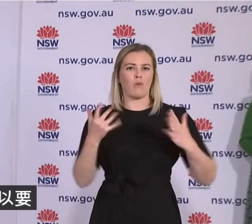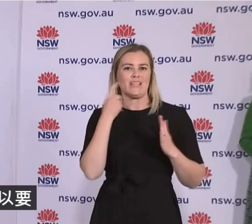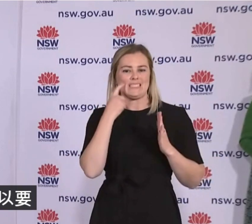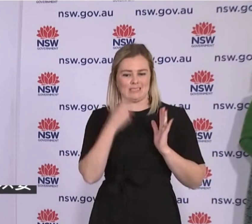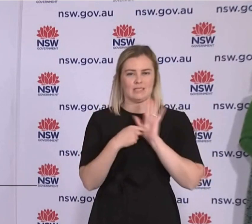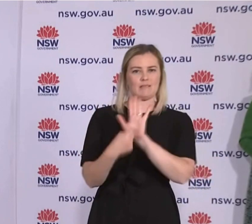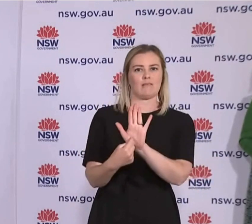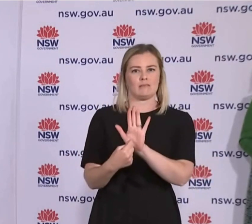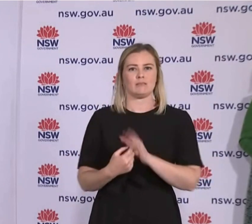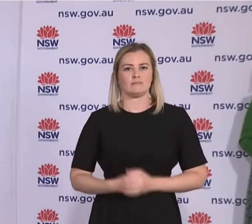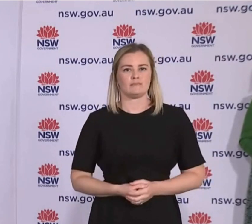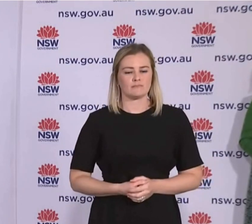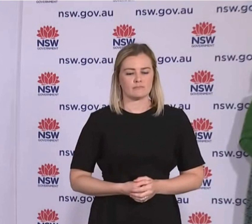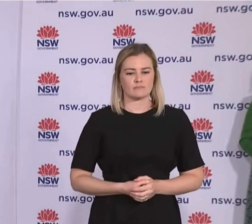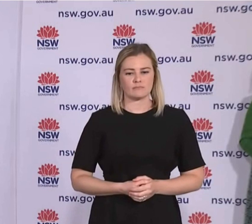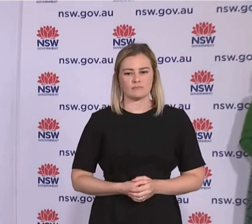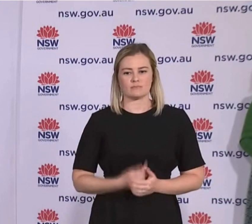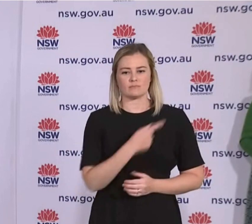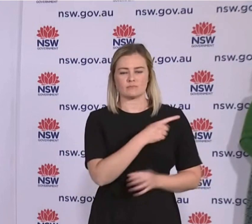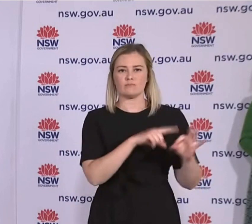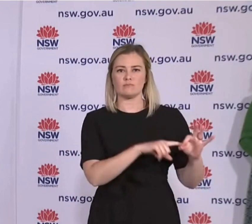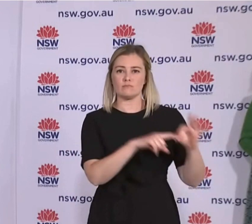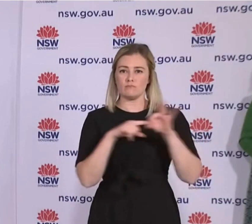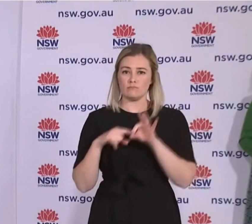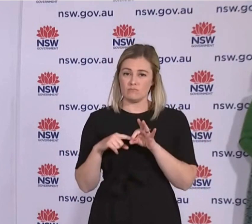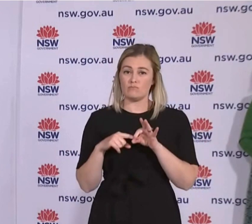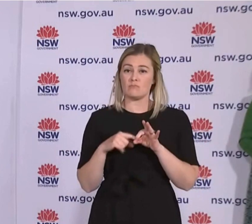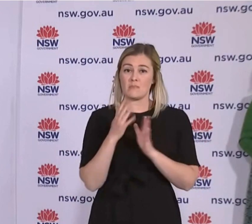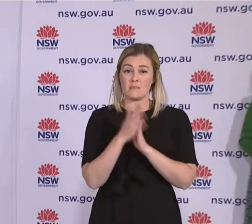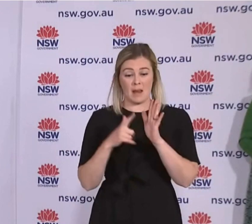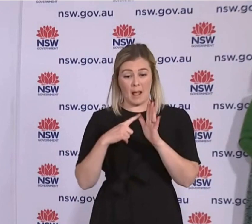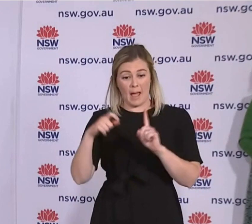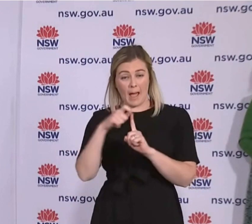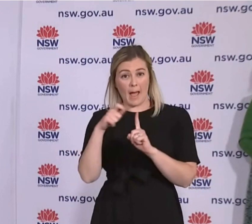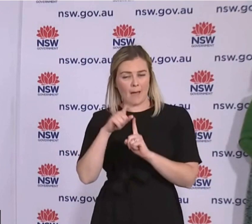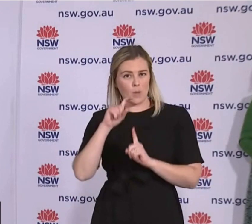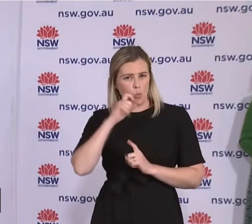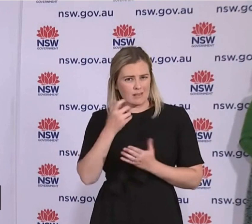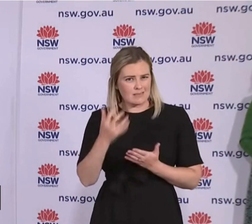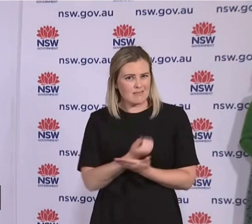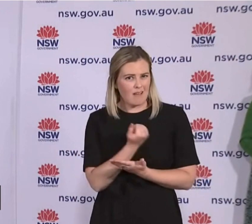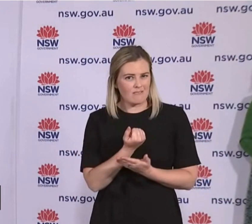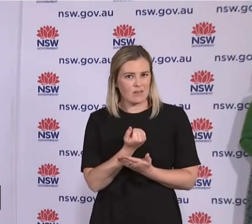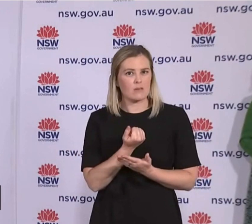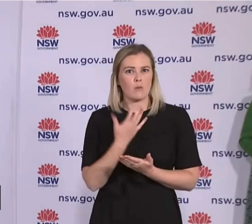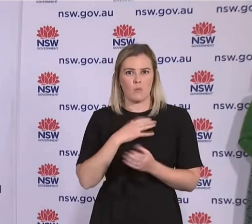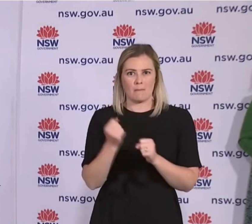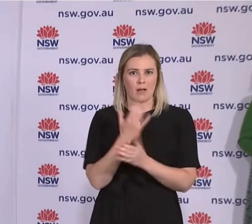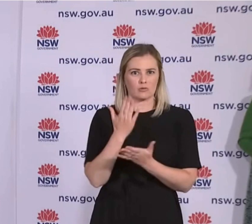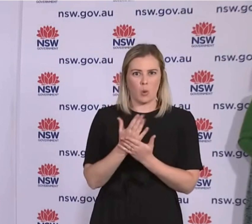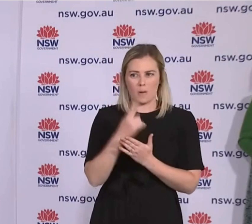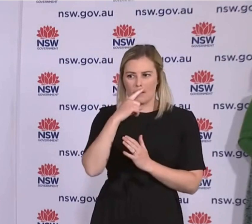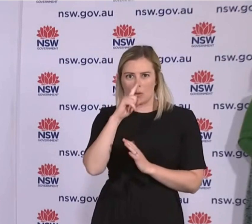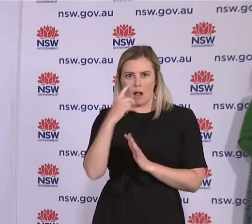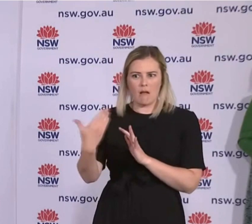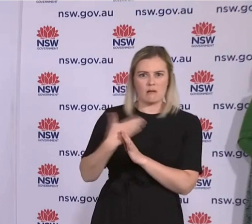version of it. What are some of the sort of added security measures that you are building into the app? People have obvious concerns about this, and there have already been reports about from people online saying